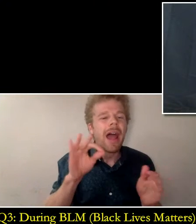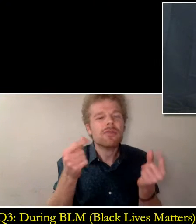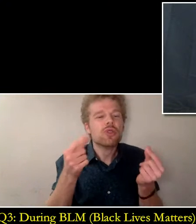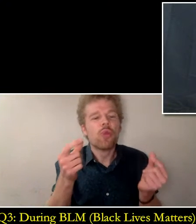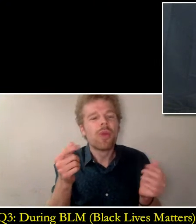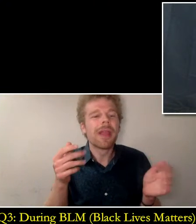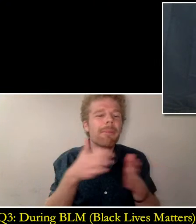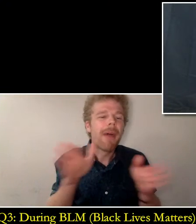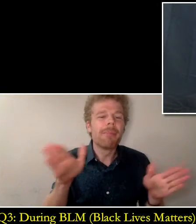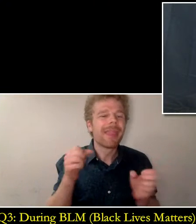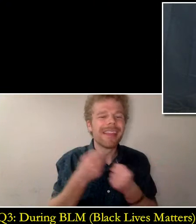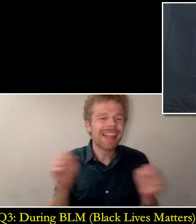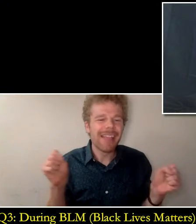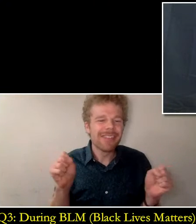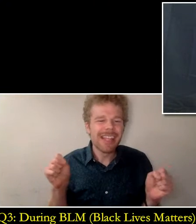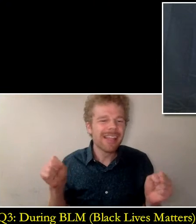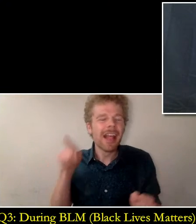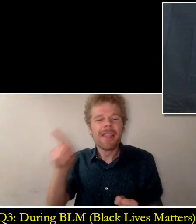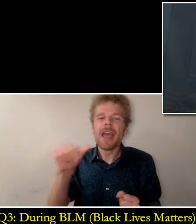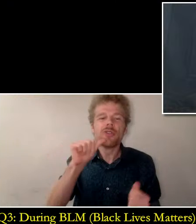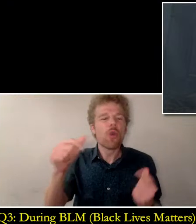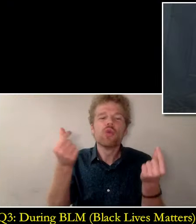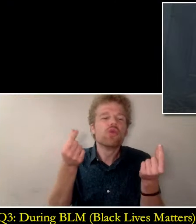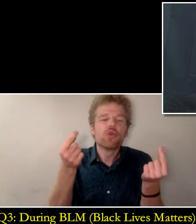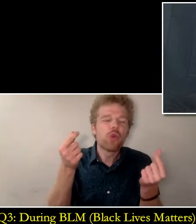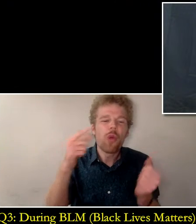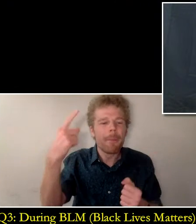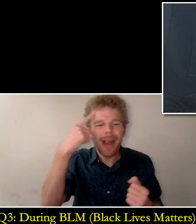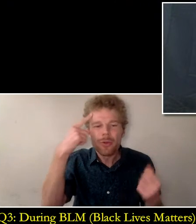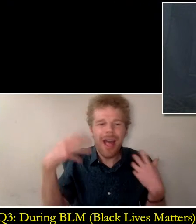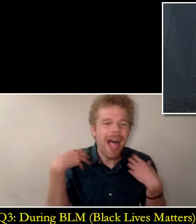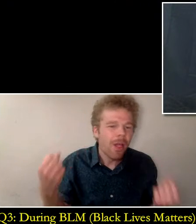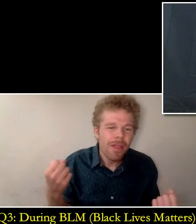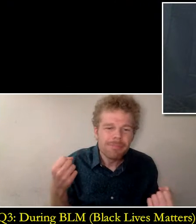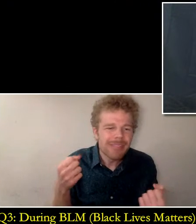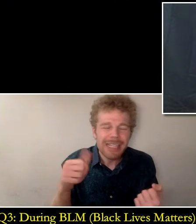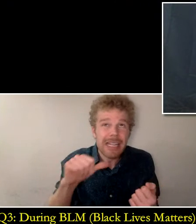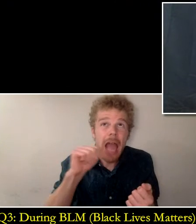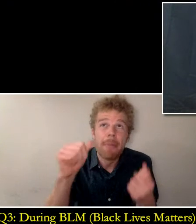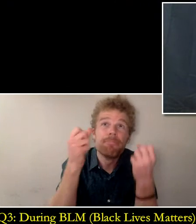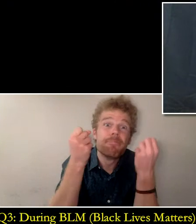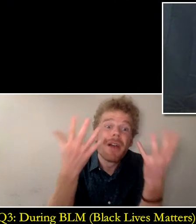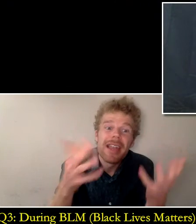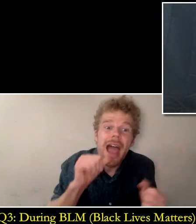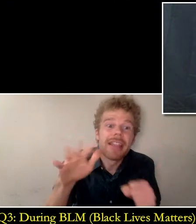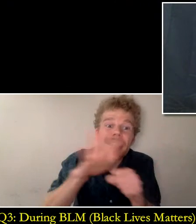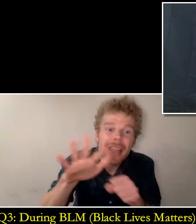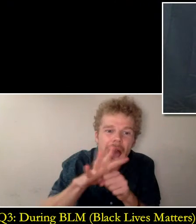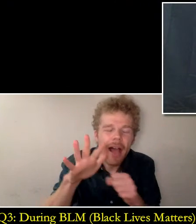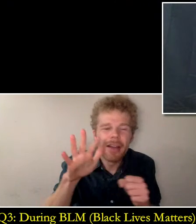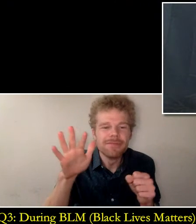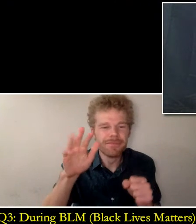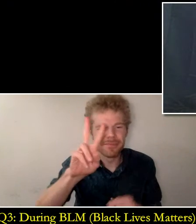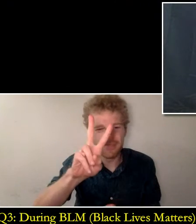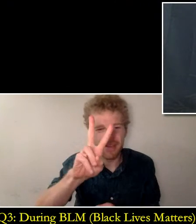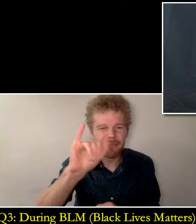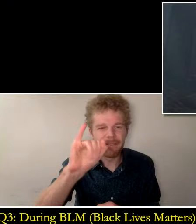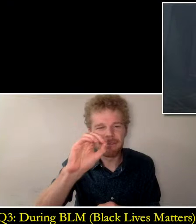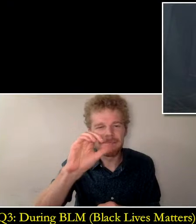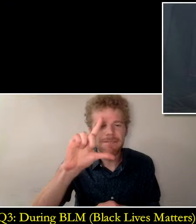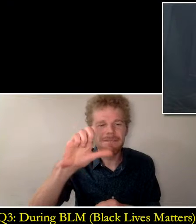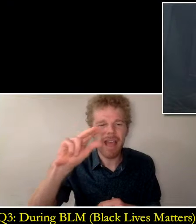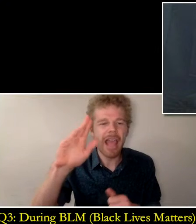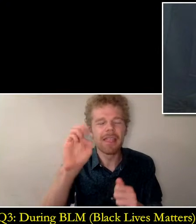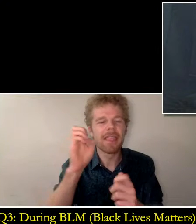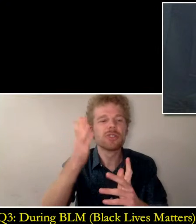Washington, DC. And the mayor there is concerned about the old way of public safety. But they aren't